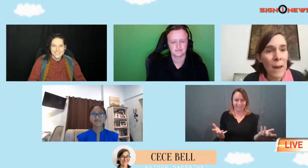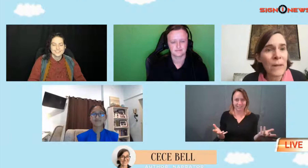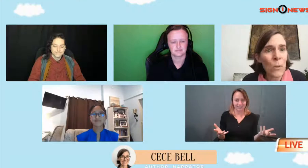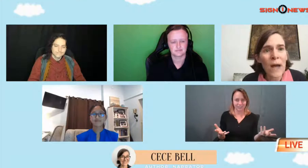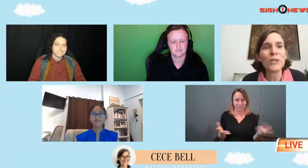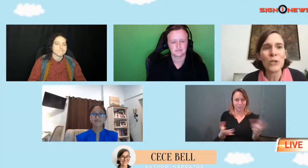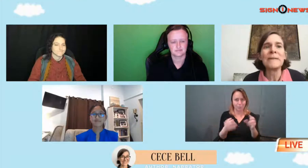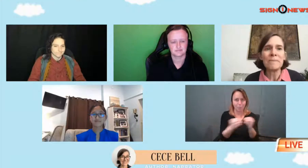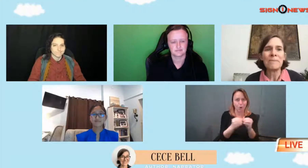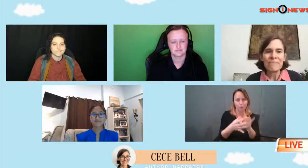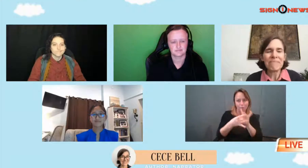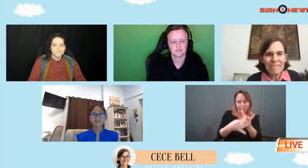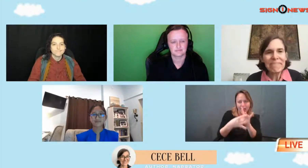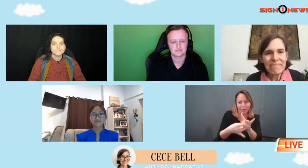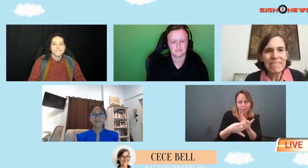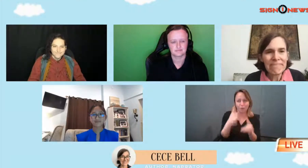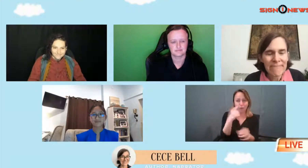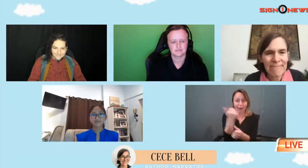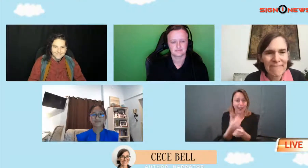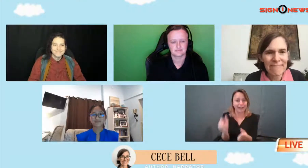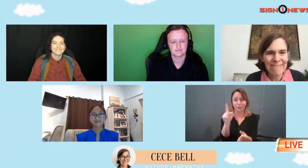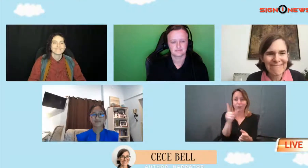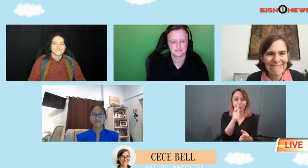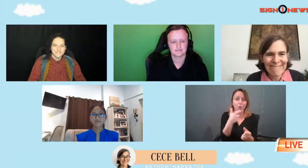anybody who might be watching.